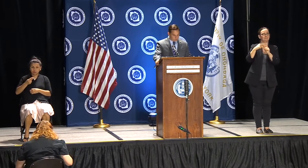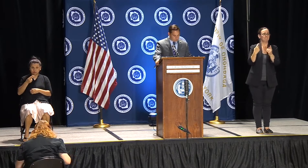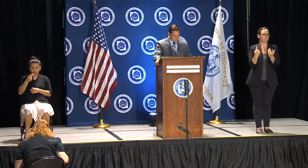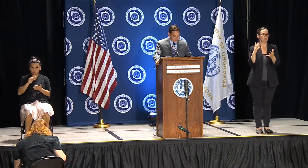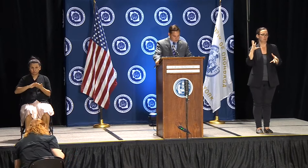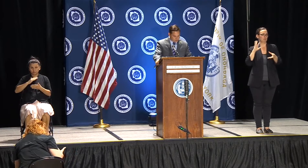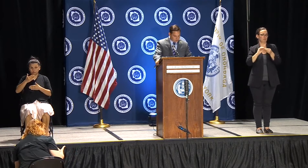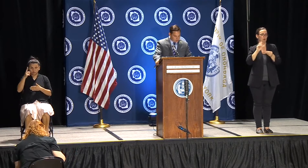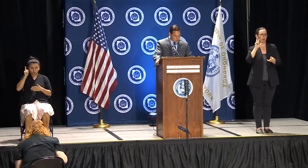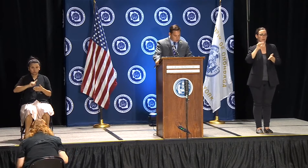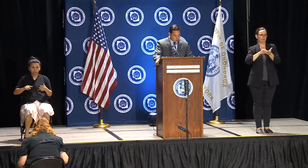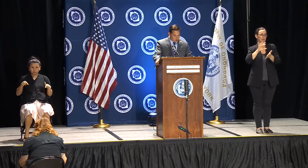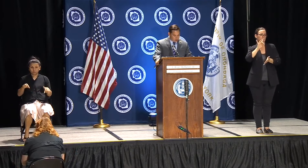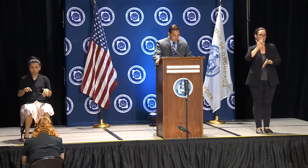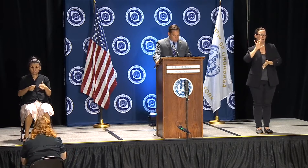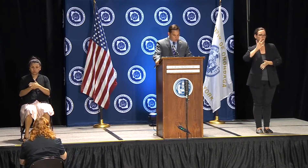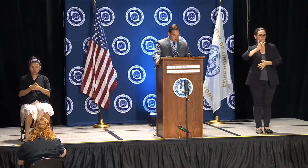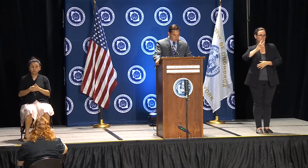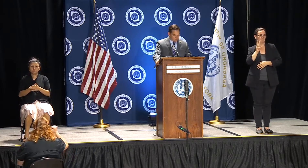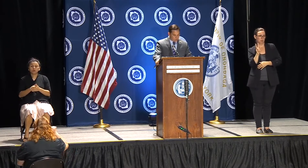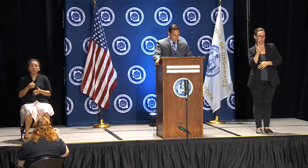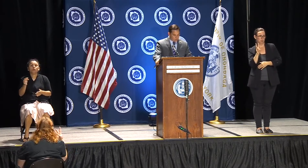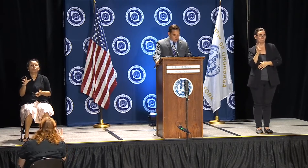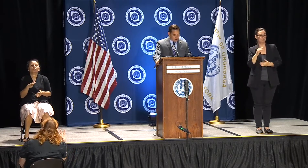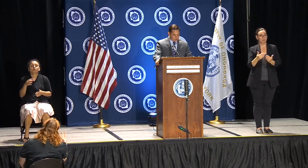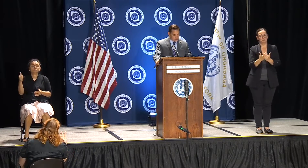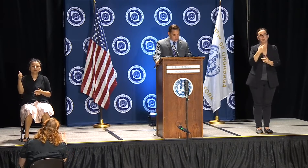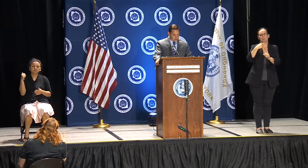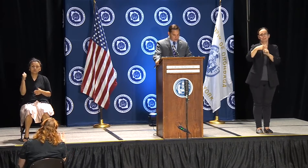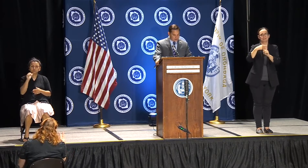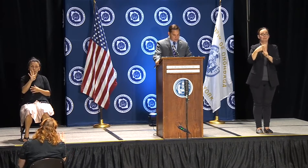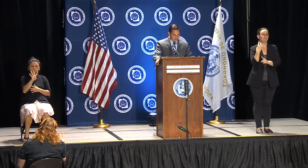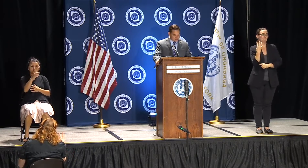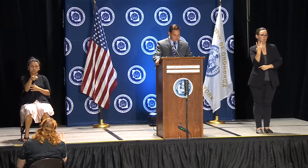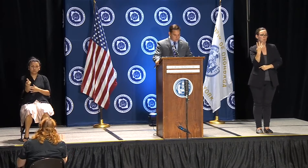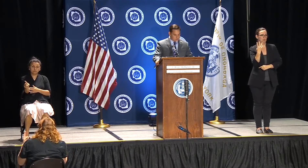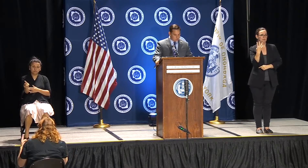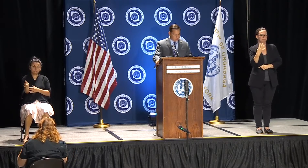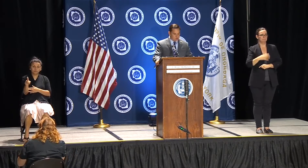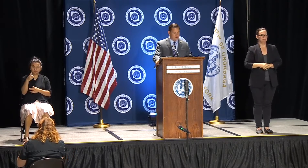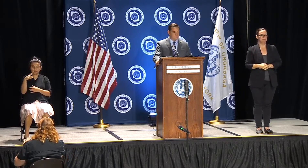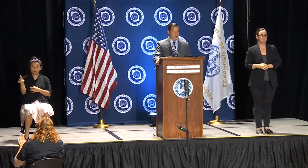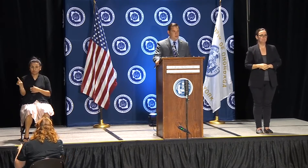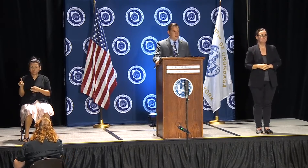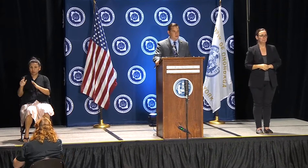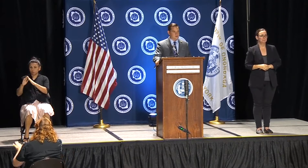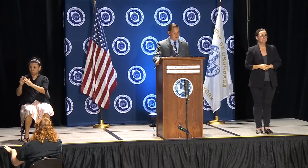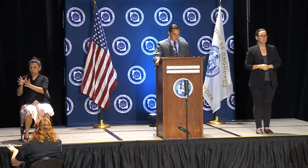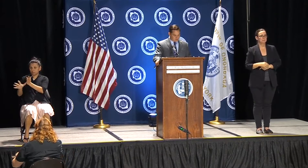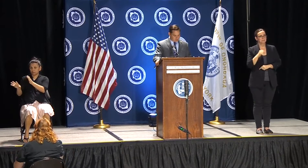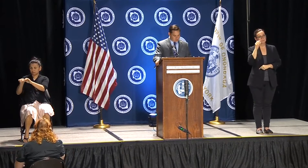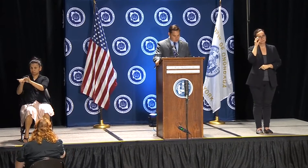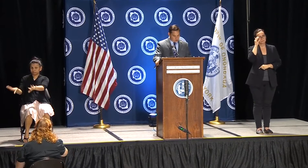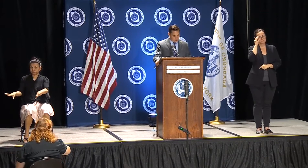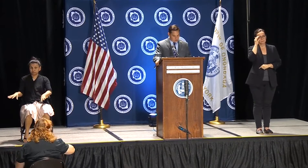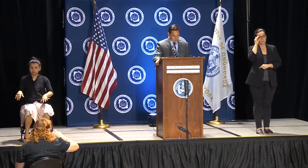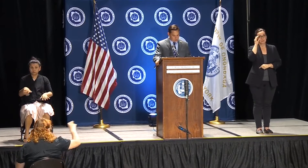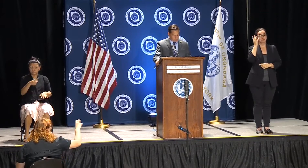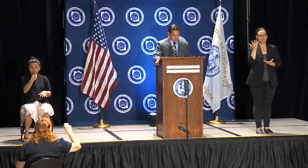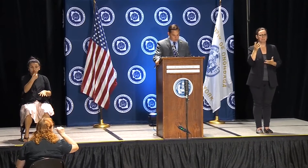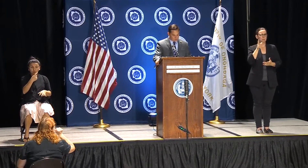lower numbers we've seen. Out of the 4, 1 household contact, 1 travel related to the state of